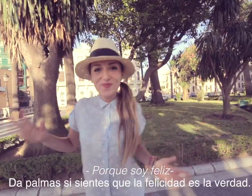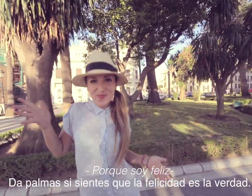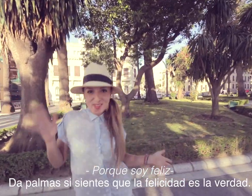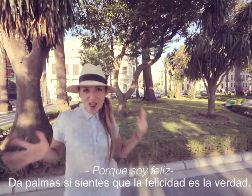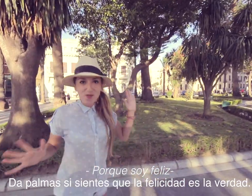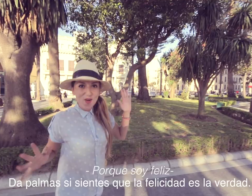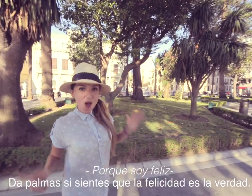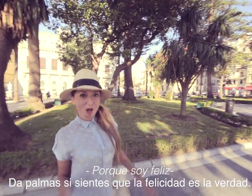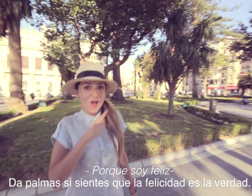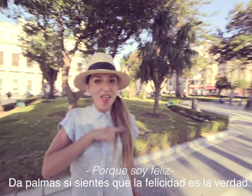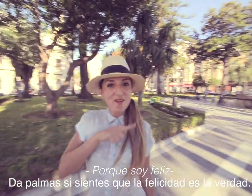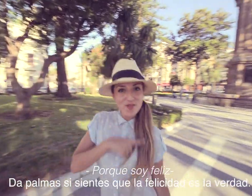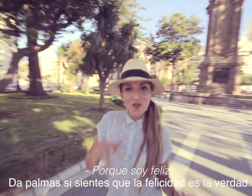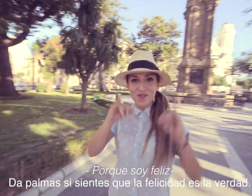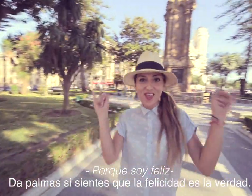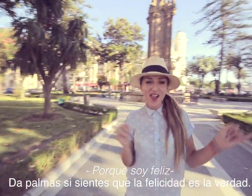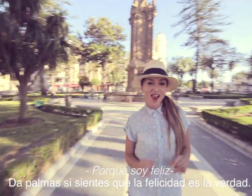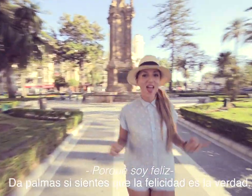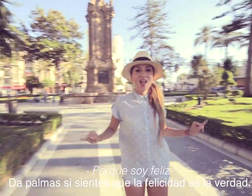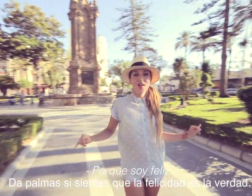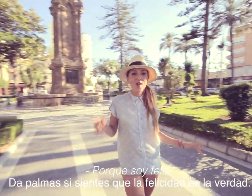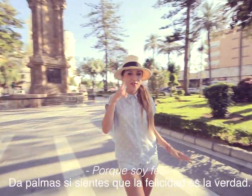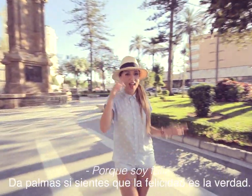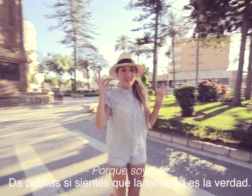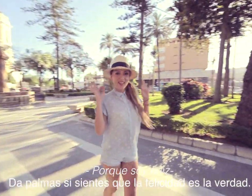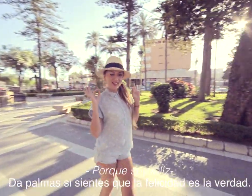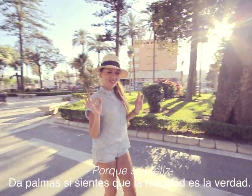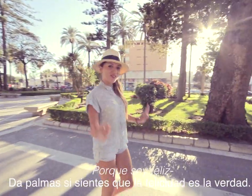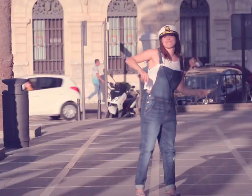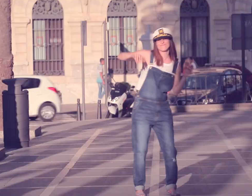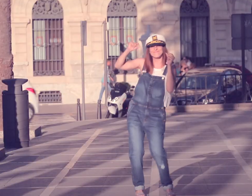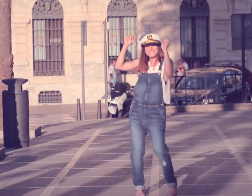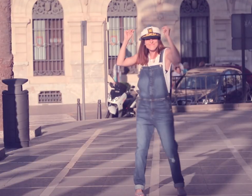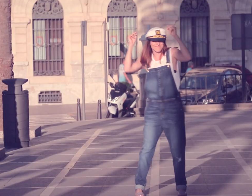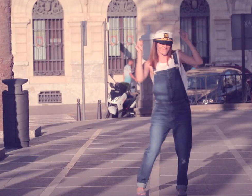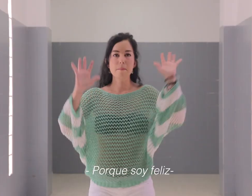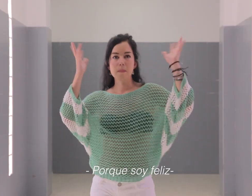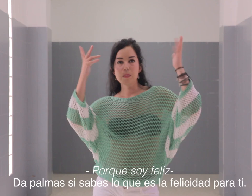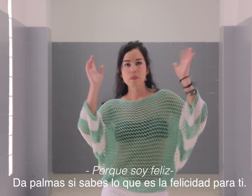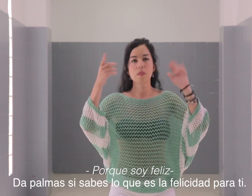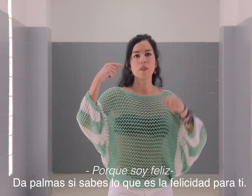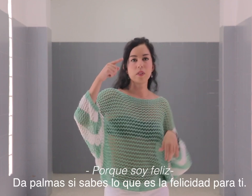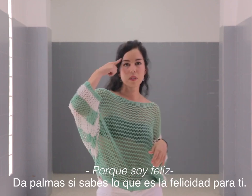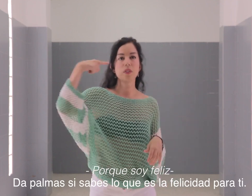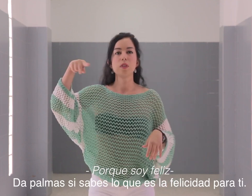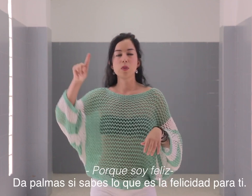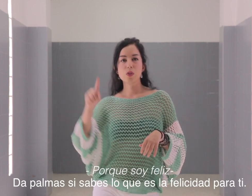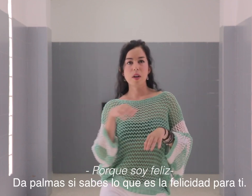Clap along if you feel like happiness is the truth Because I'm happy Clap along if you